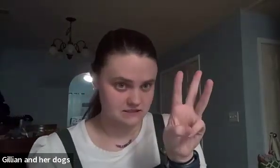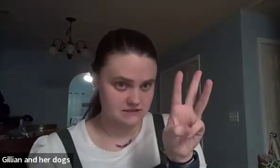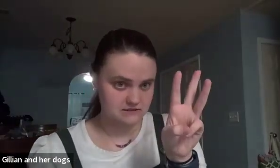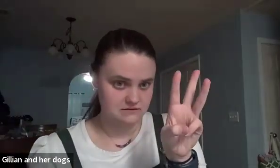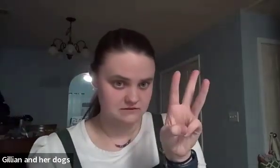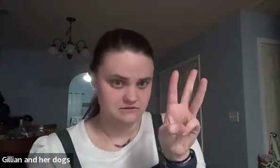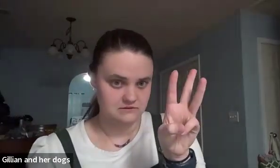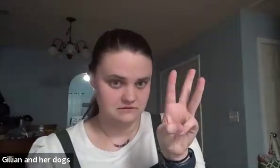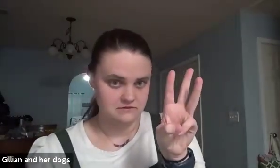26,